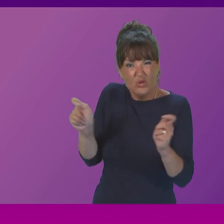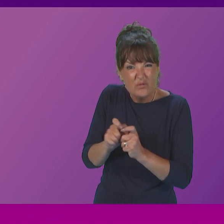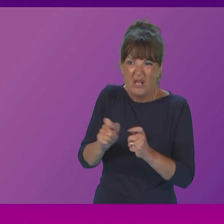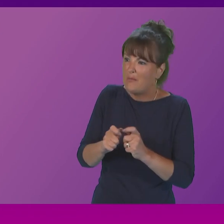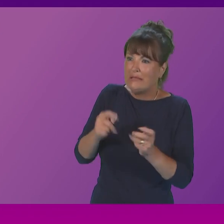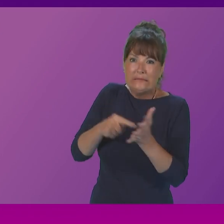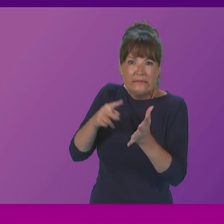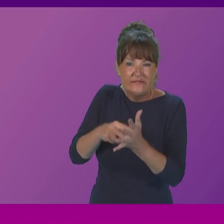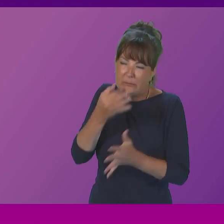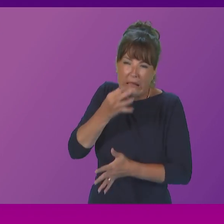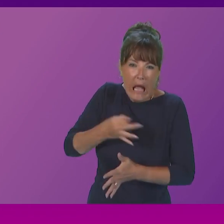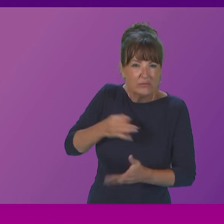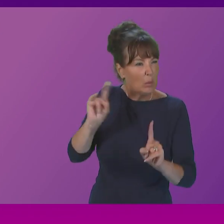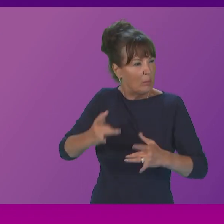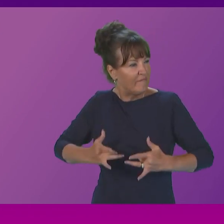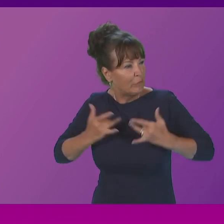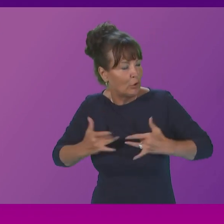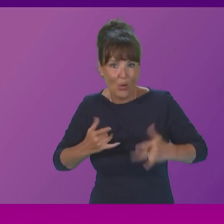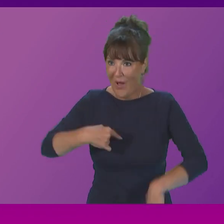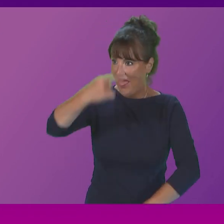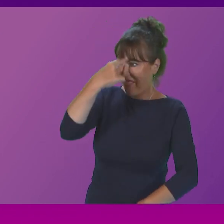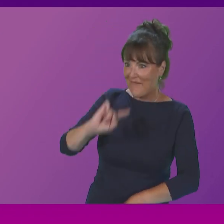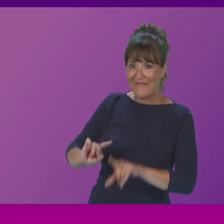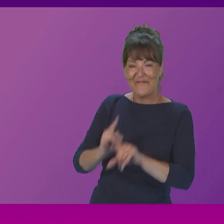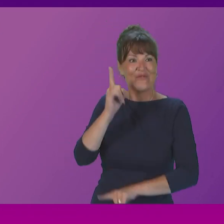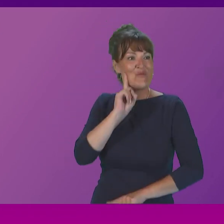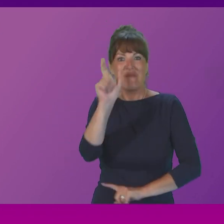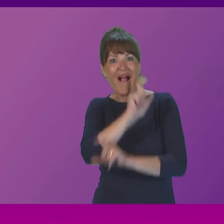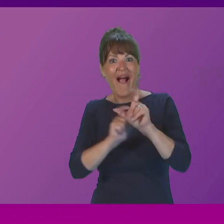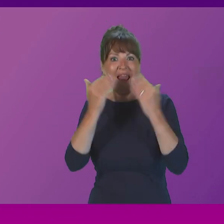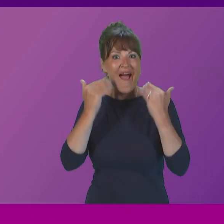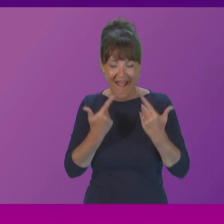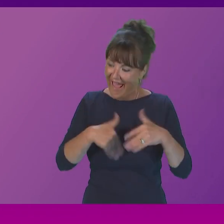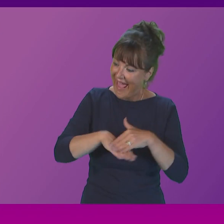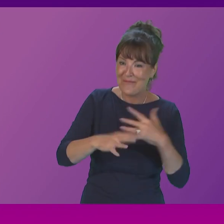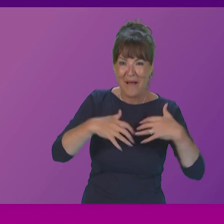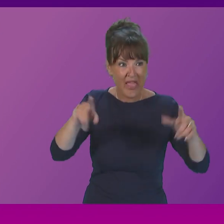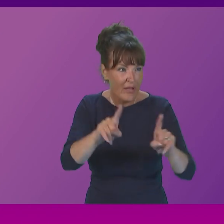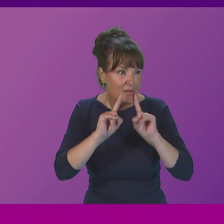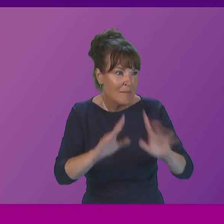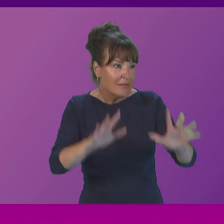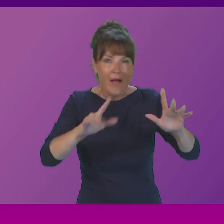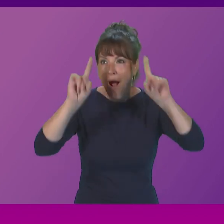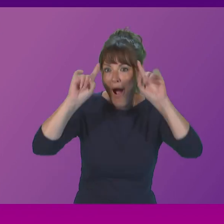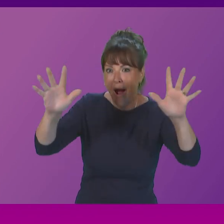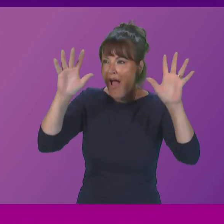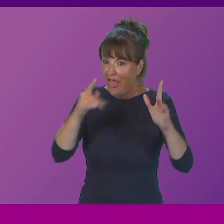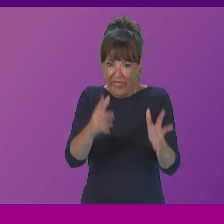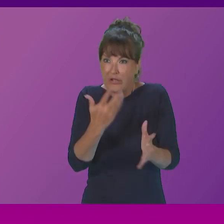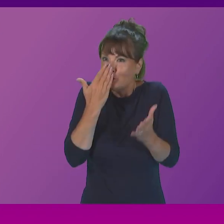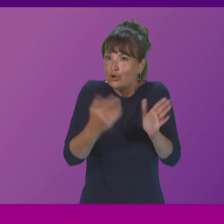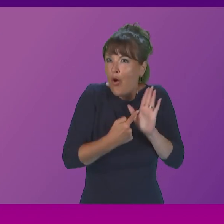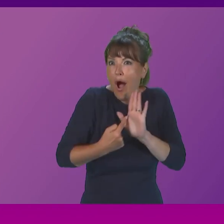and give my take on what I thought of the first women of colour being in Parliament. Isn't this remarkable? Isn't this wonderful? Isn't this a sign